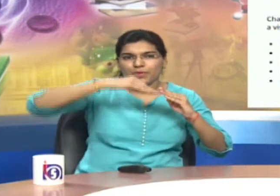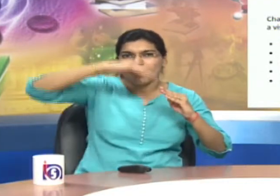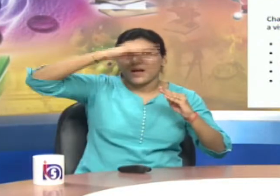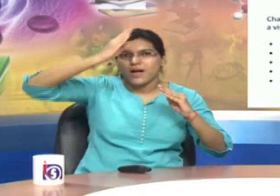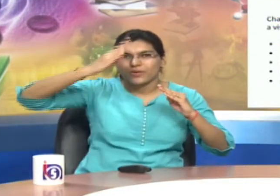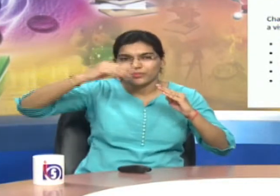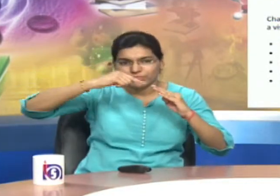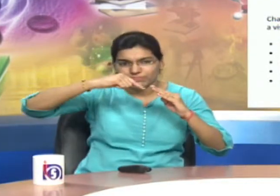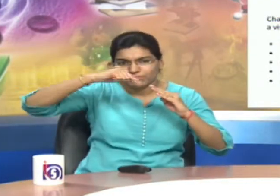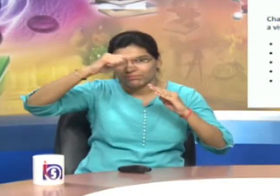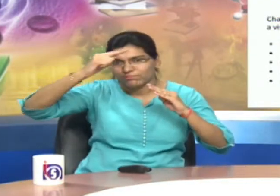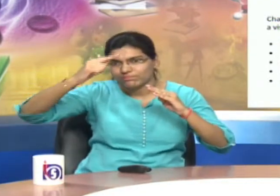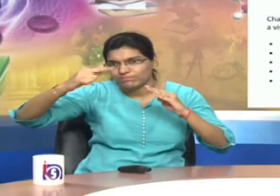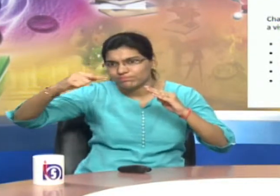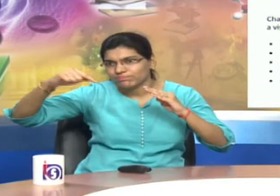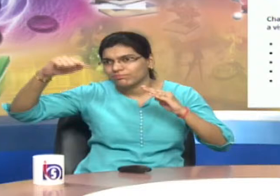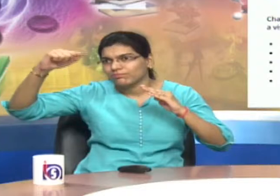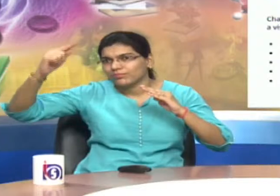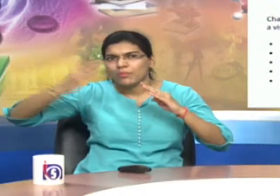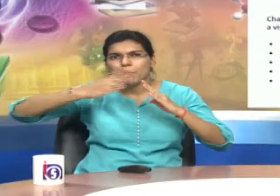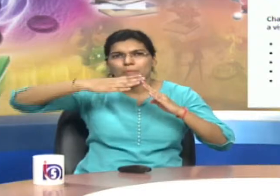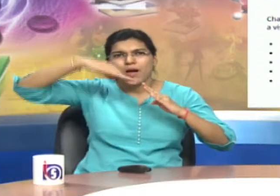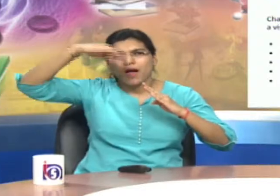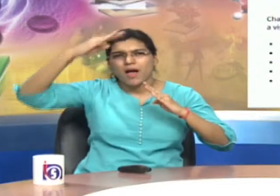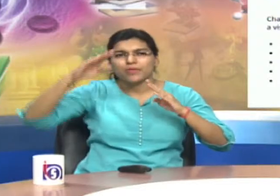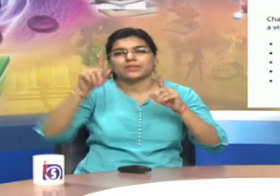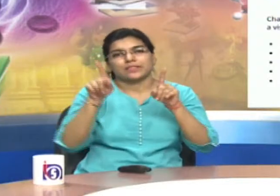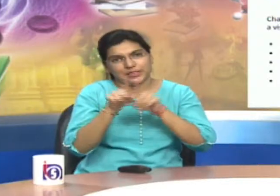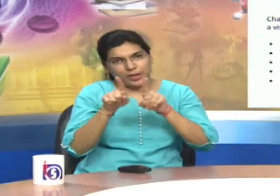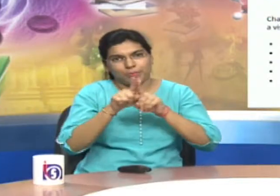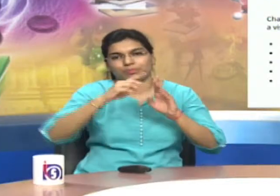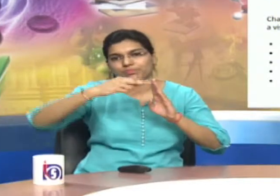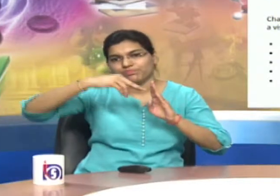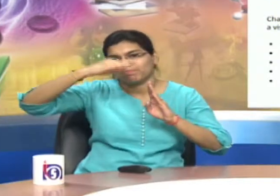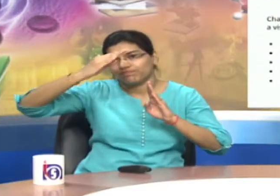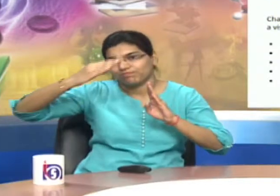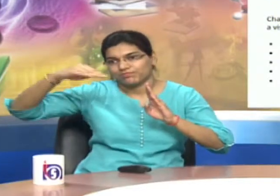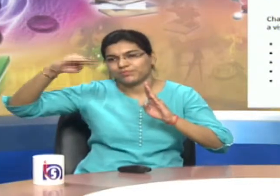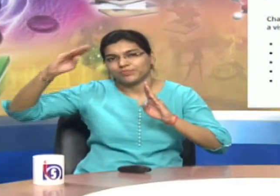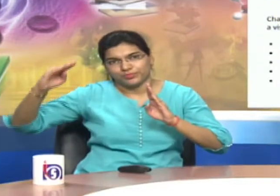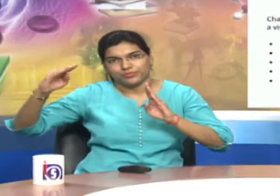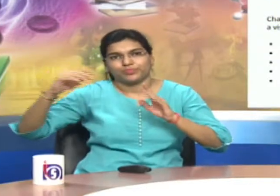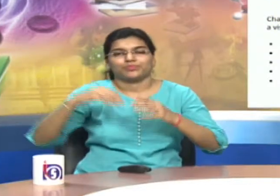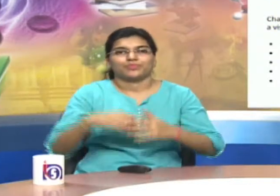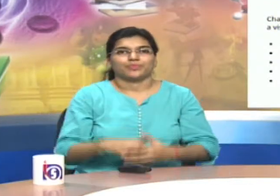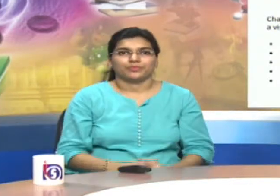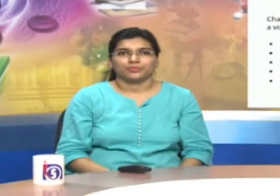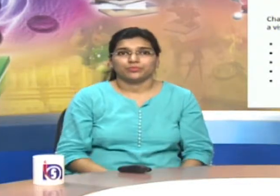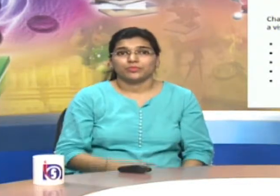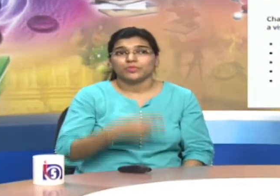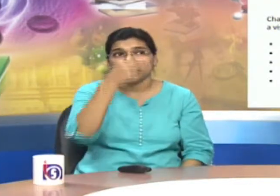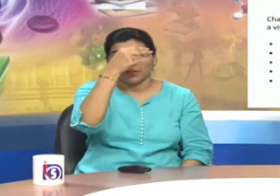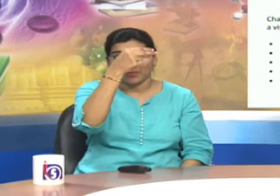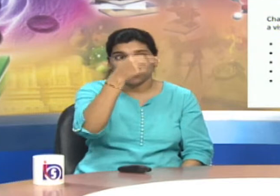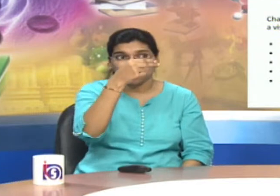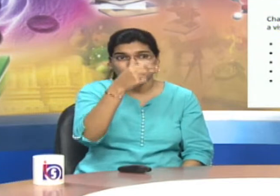charts. It is in the form of mountain, like you may have seen different mountains.